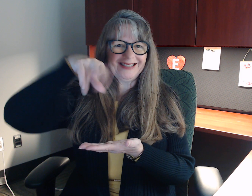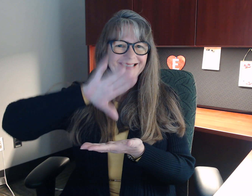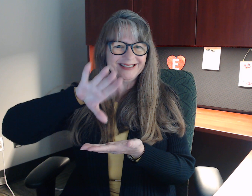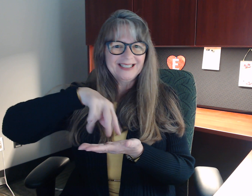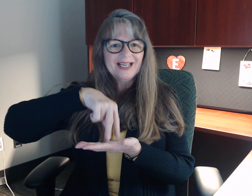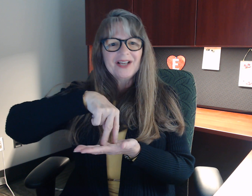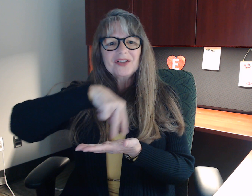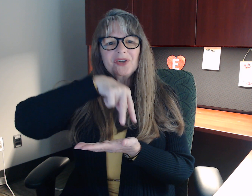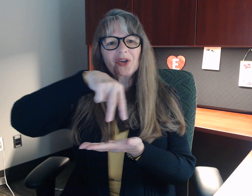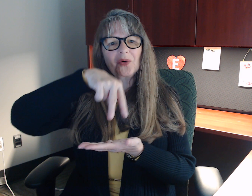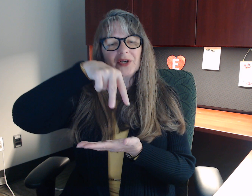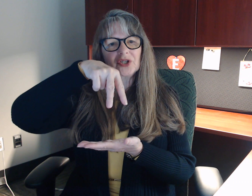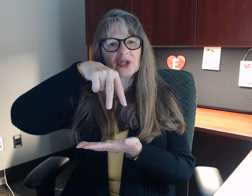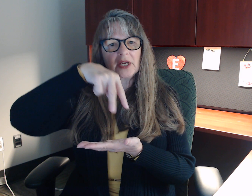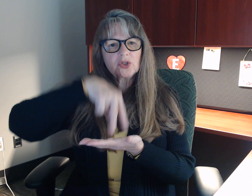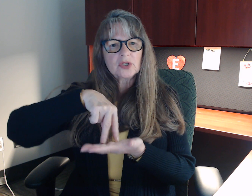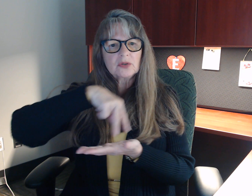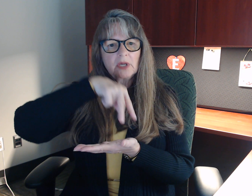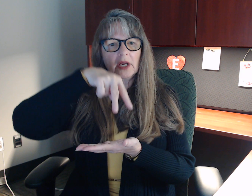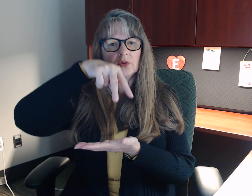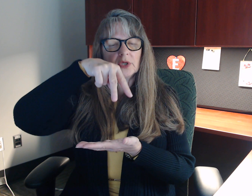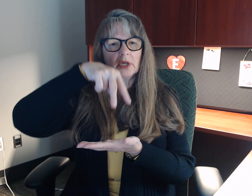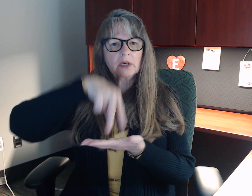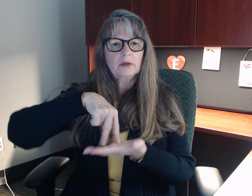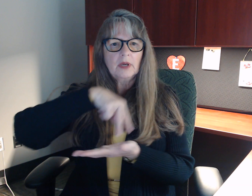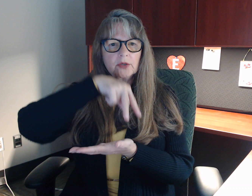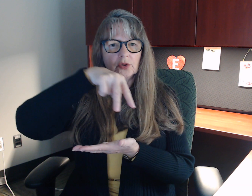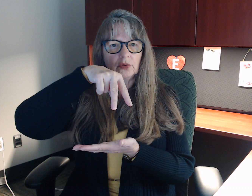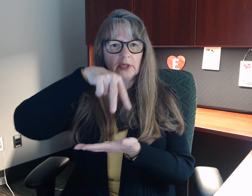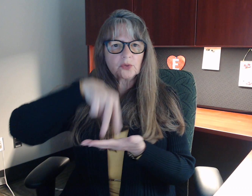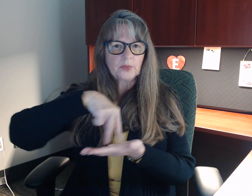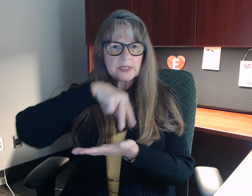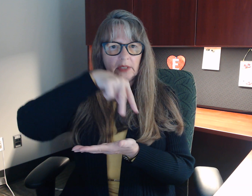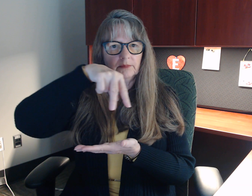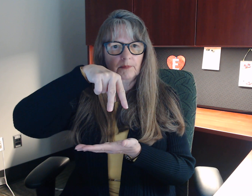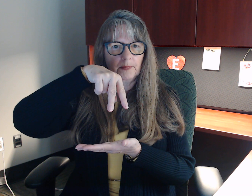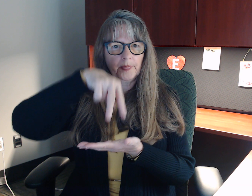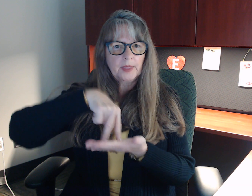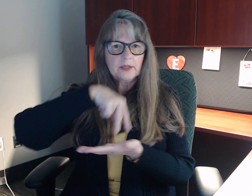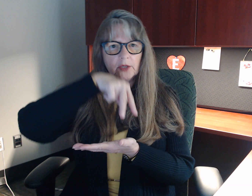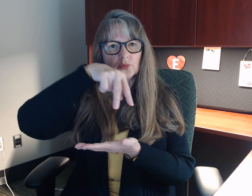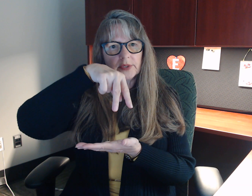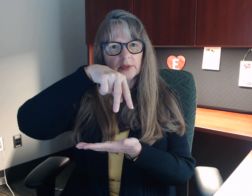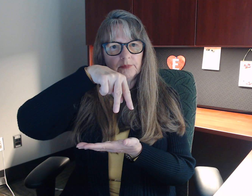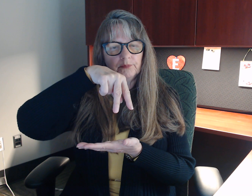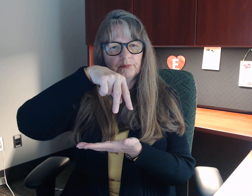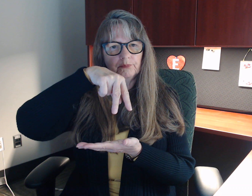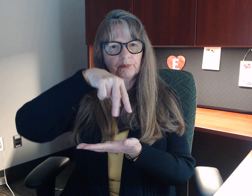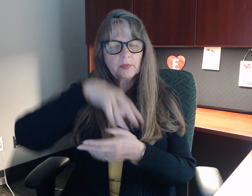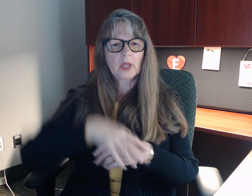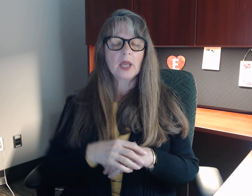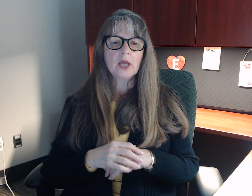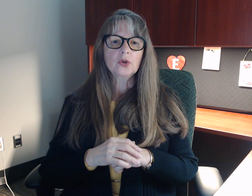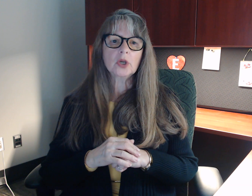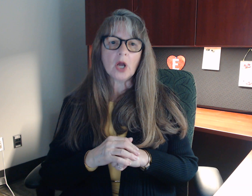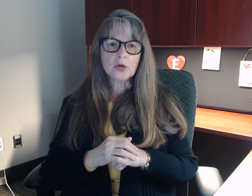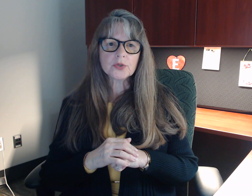dancing. It goes in a circle. It's risen. It's risen. You can